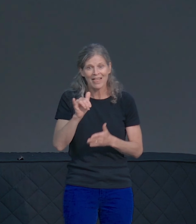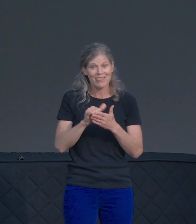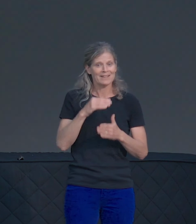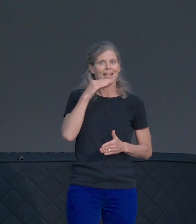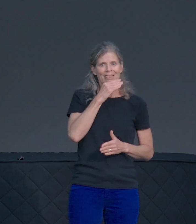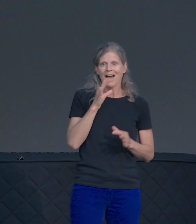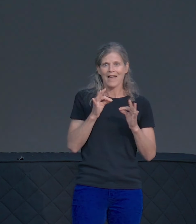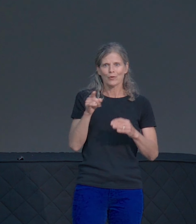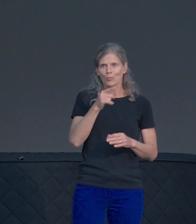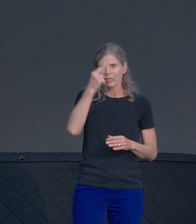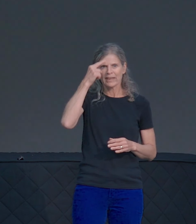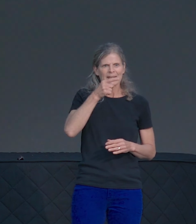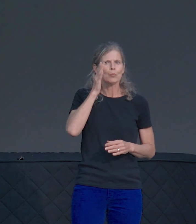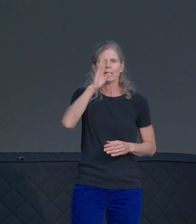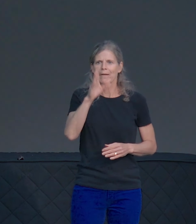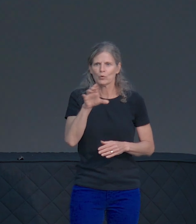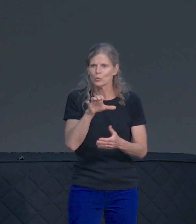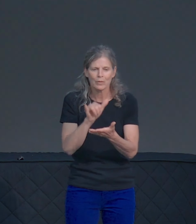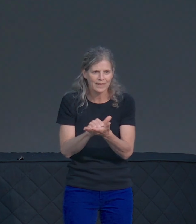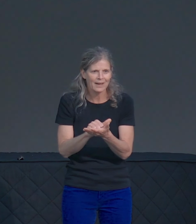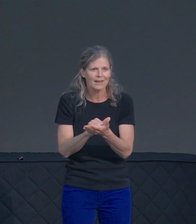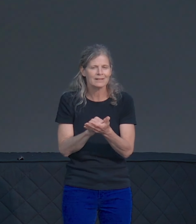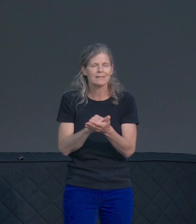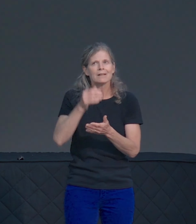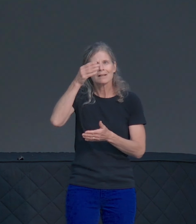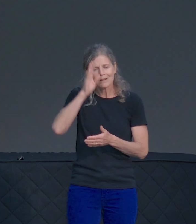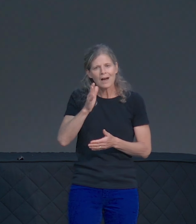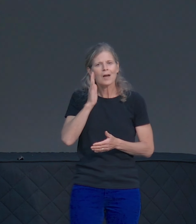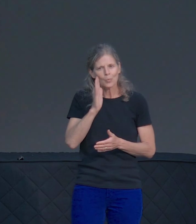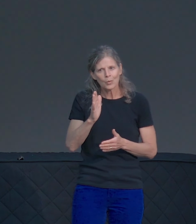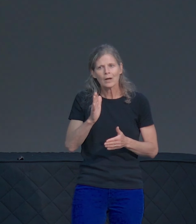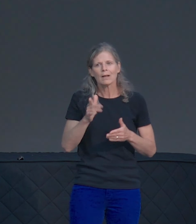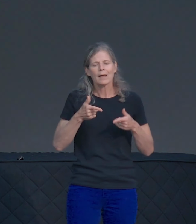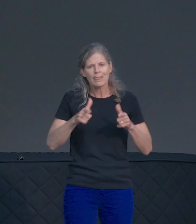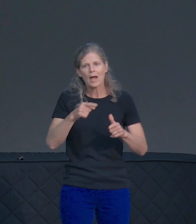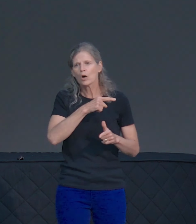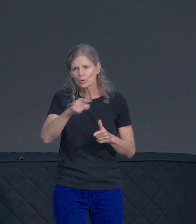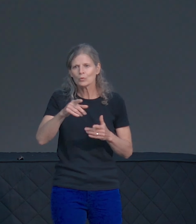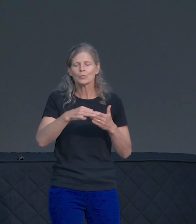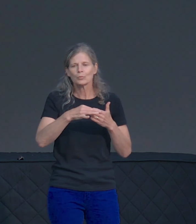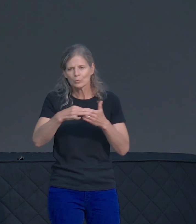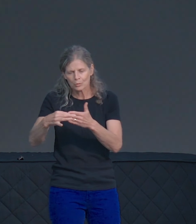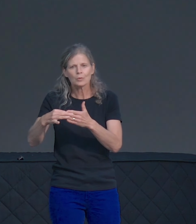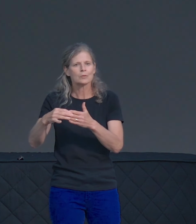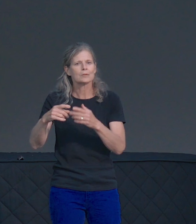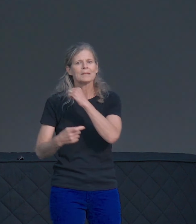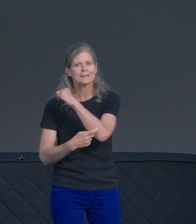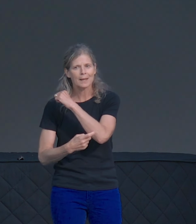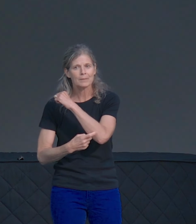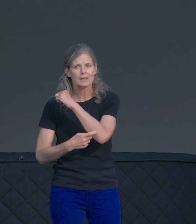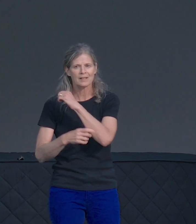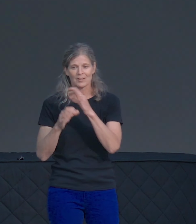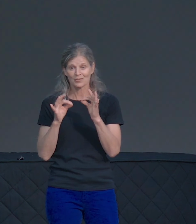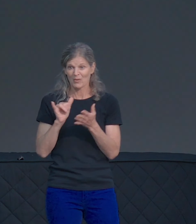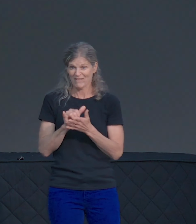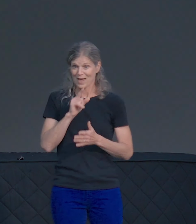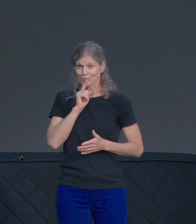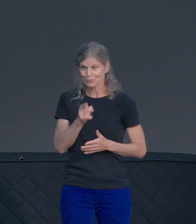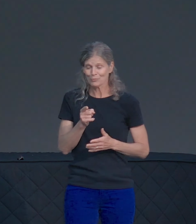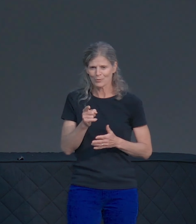that God will never allow you to be tempted by sin. If this is true, how can the Spirit of God lead Jesus